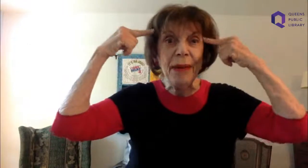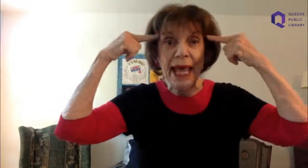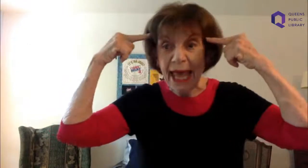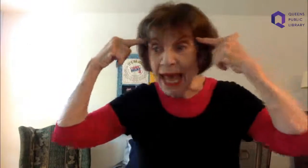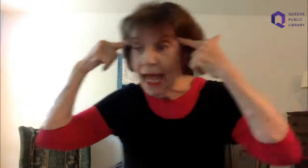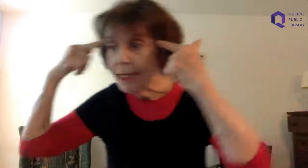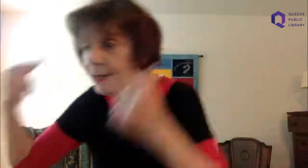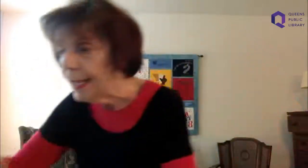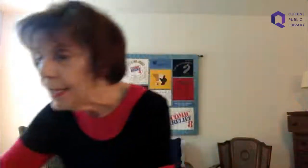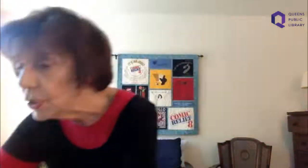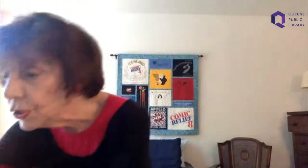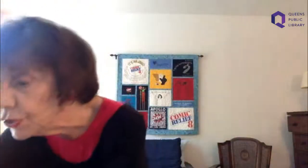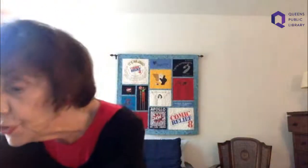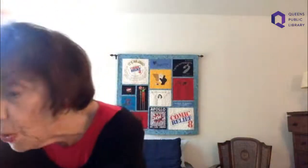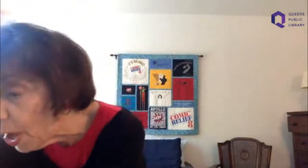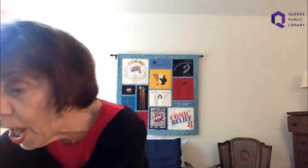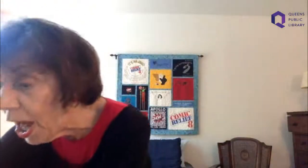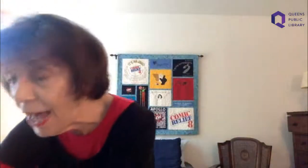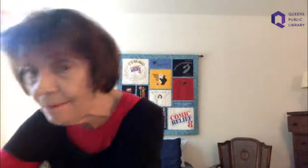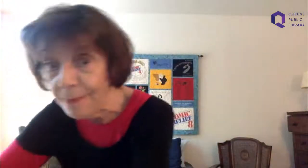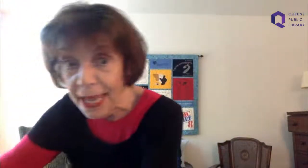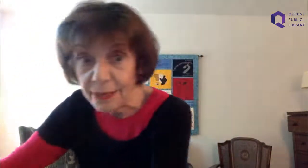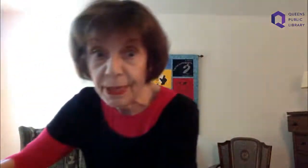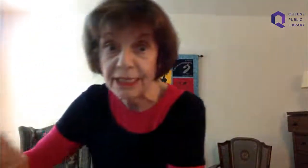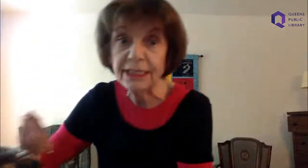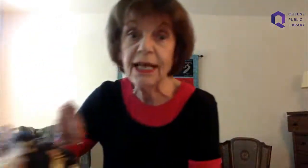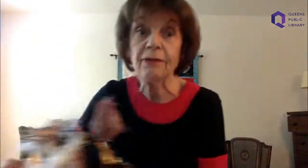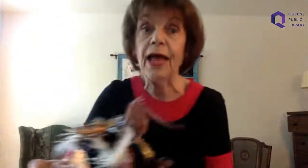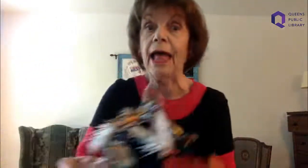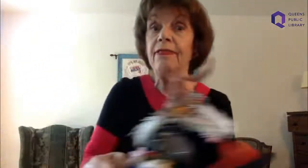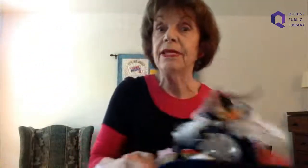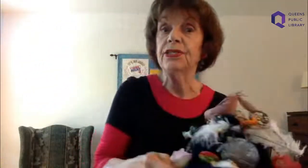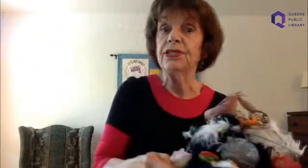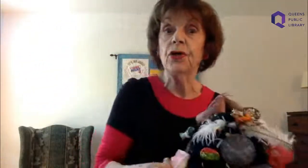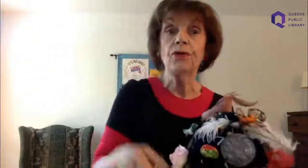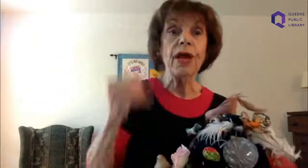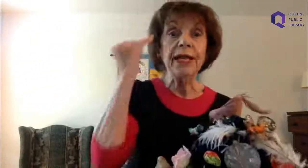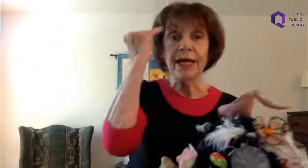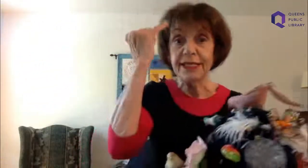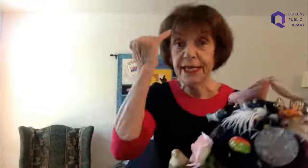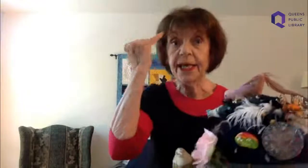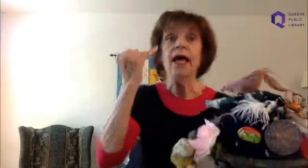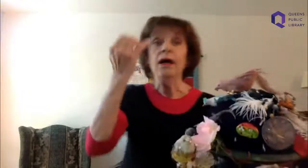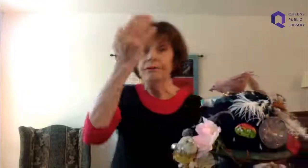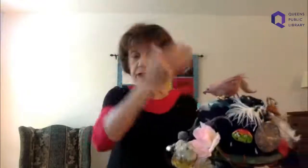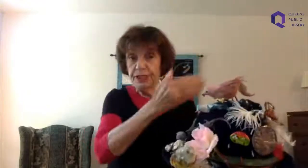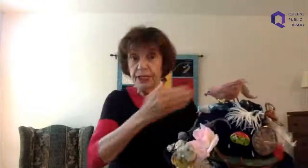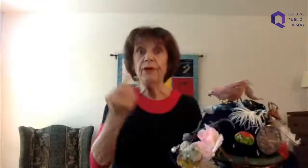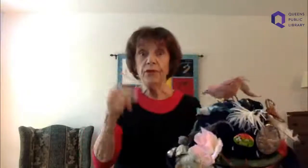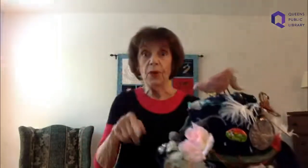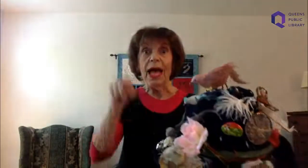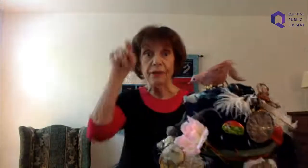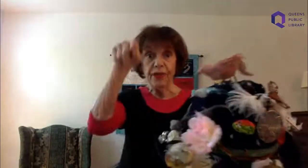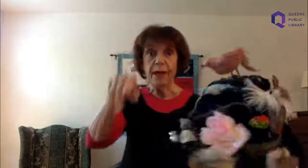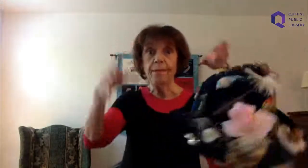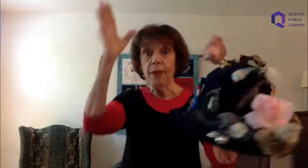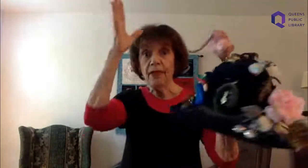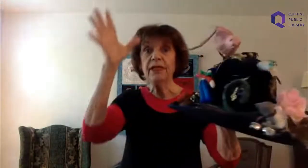in my head. So I made myself, and this is a great idea for some of you out there,